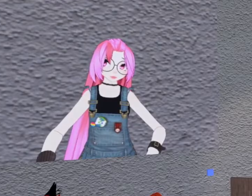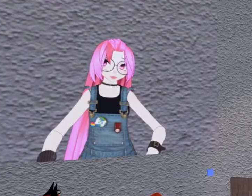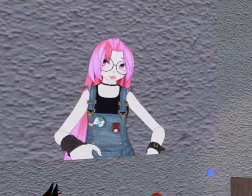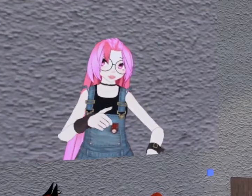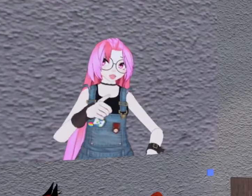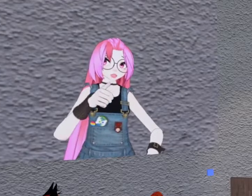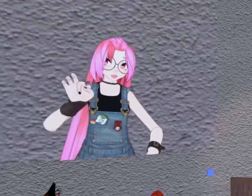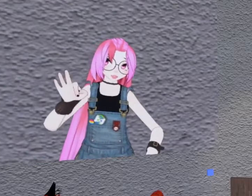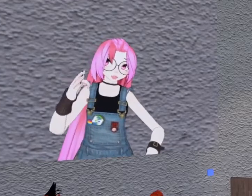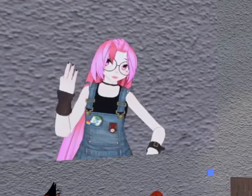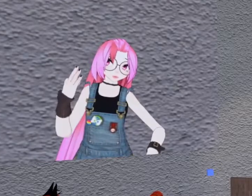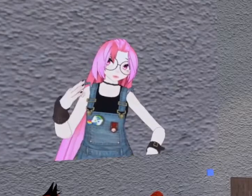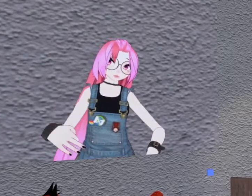It's not French.